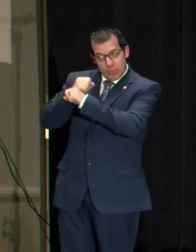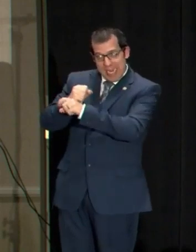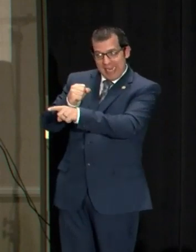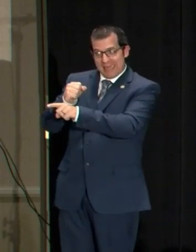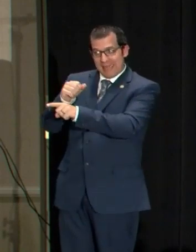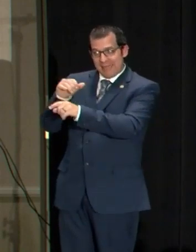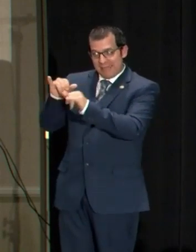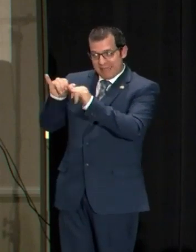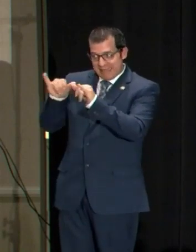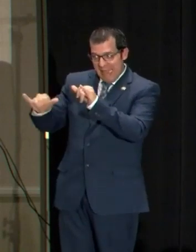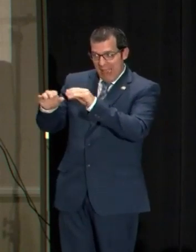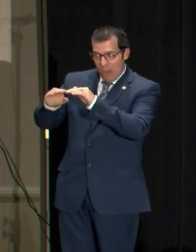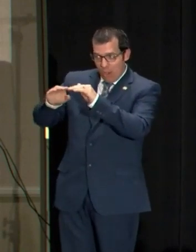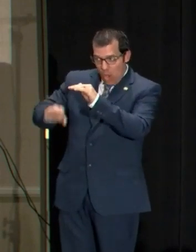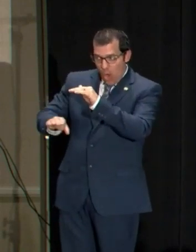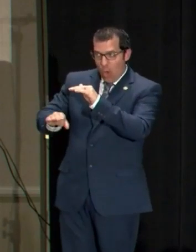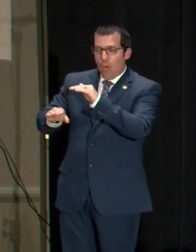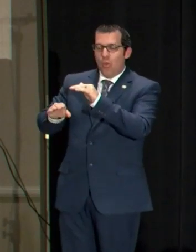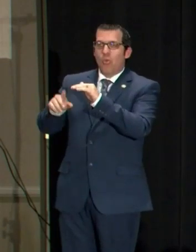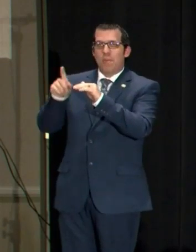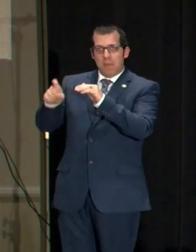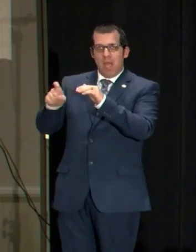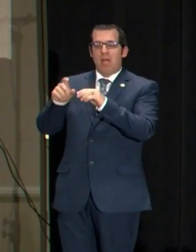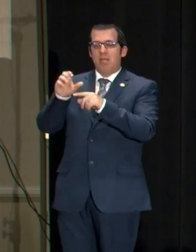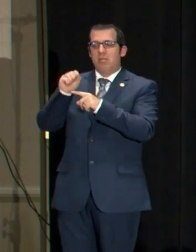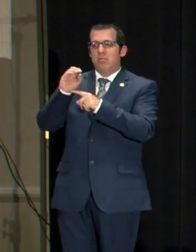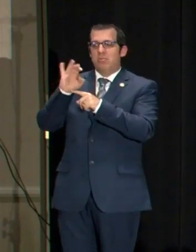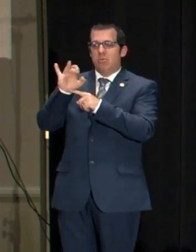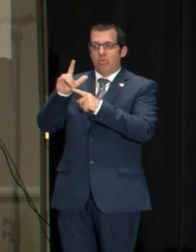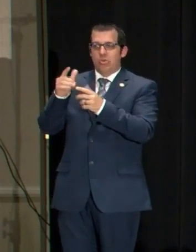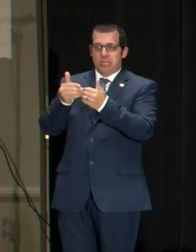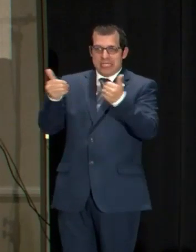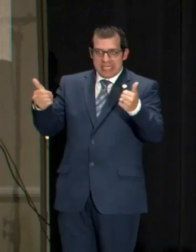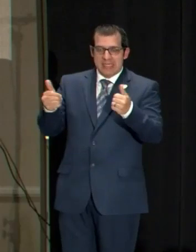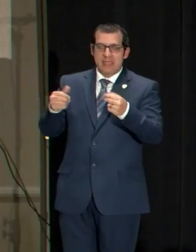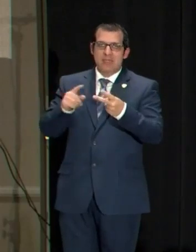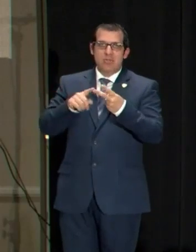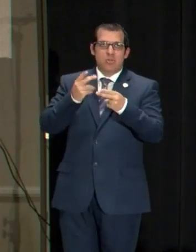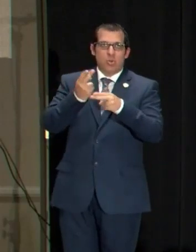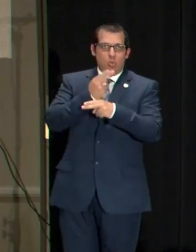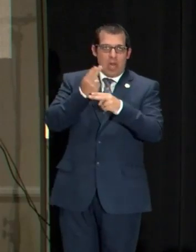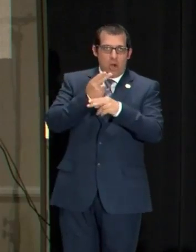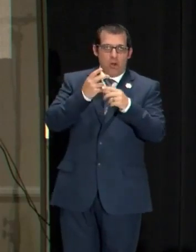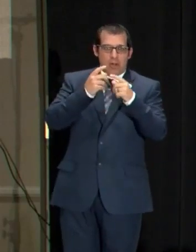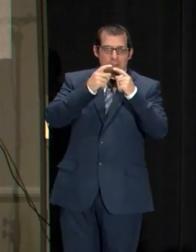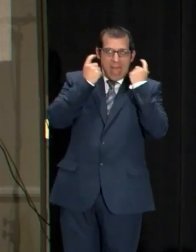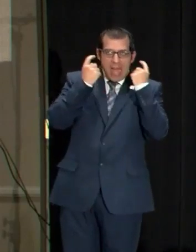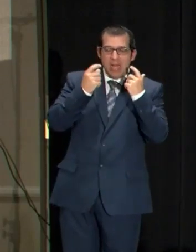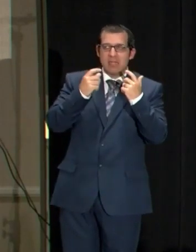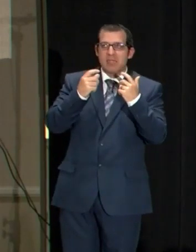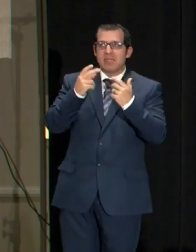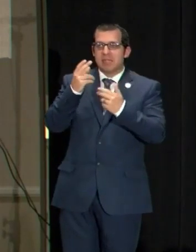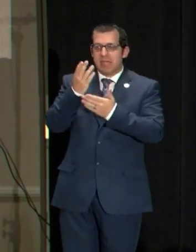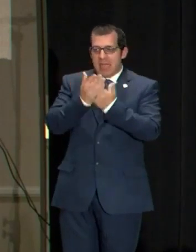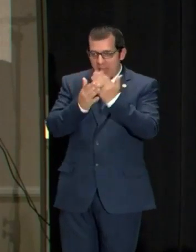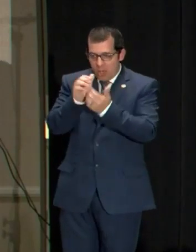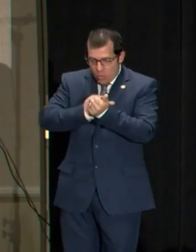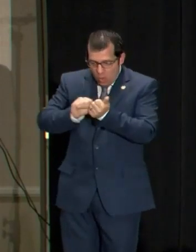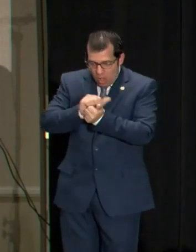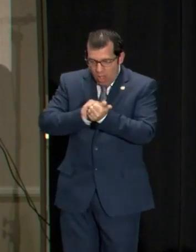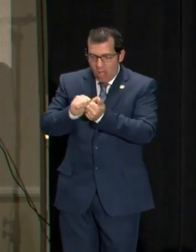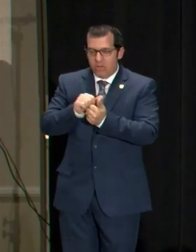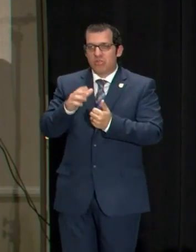to take these measures that we know about: social distancing, wearing the mask for source control, hand washing, and of